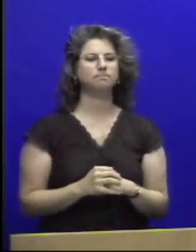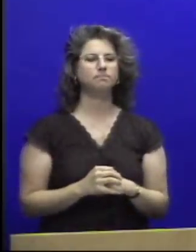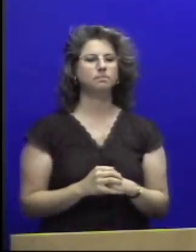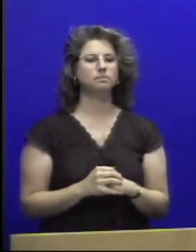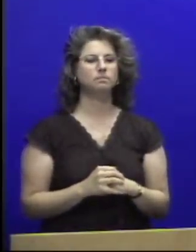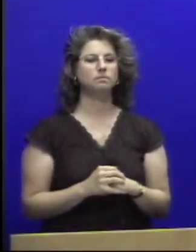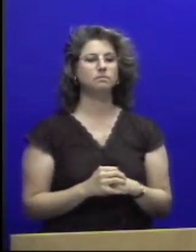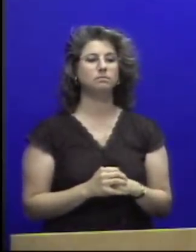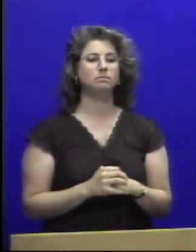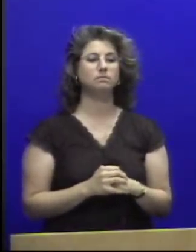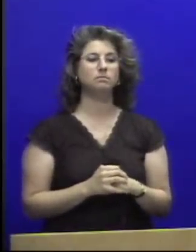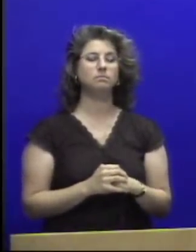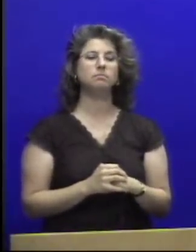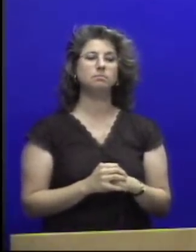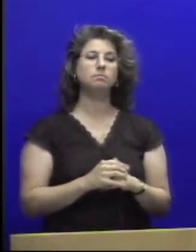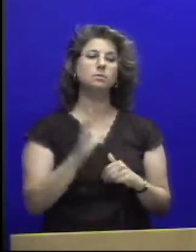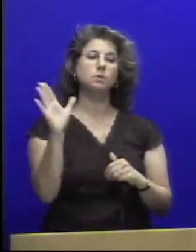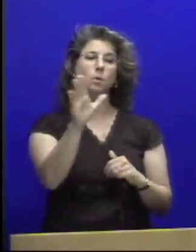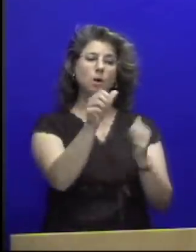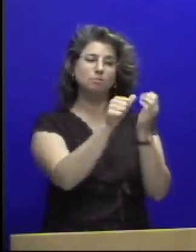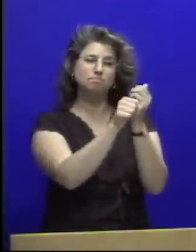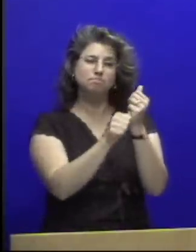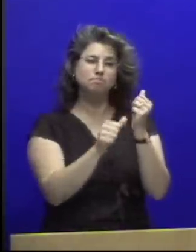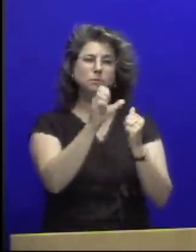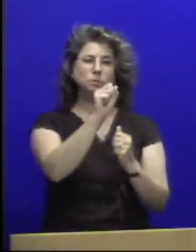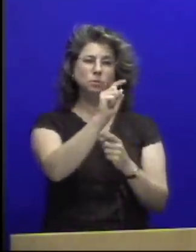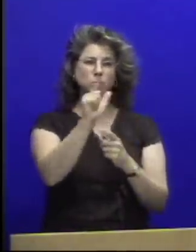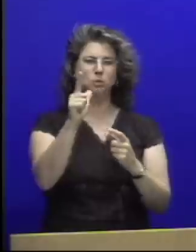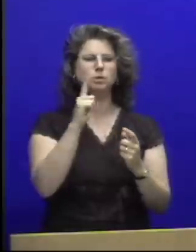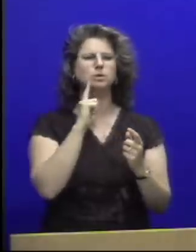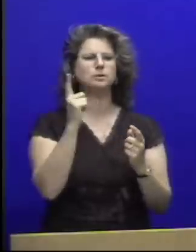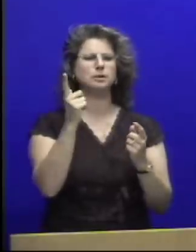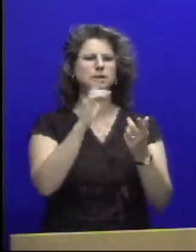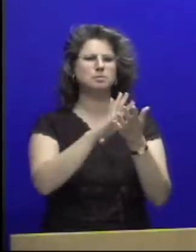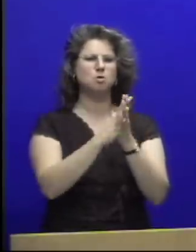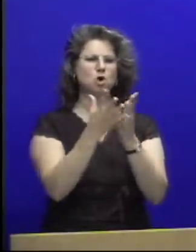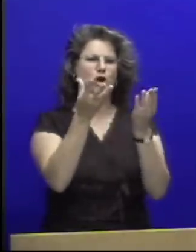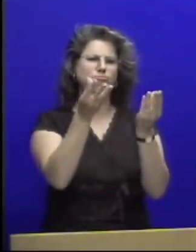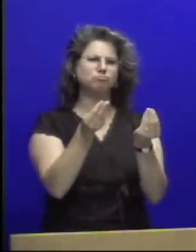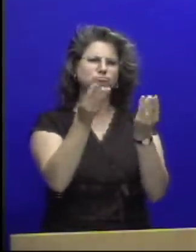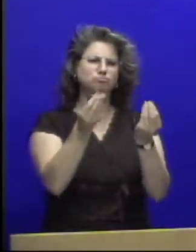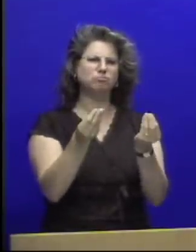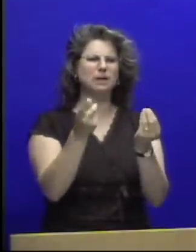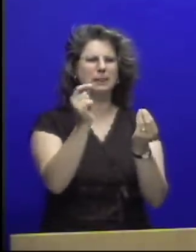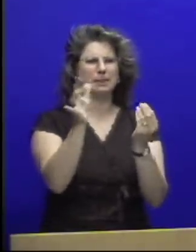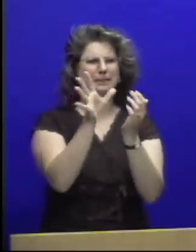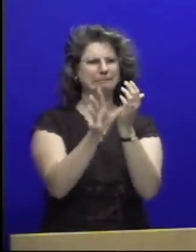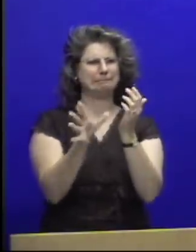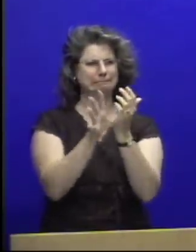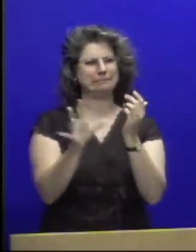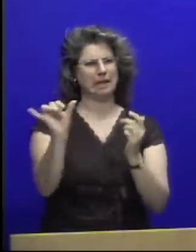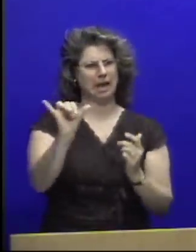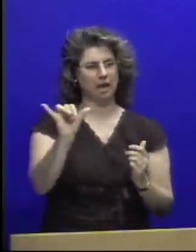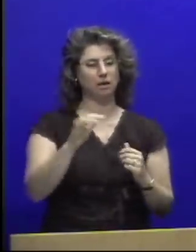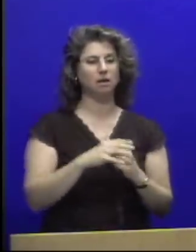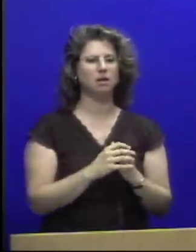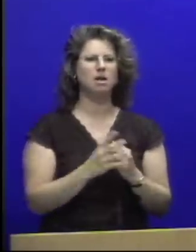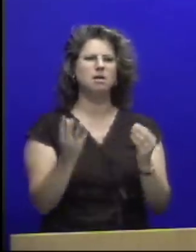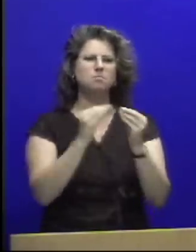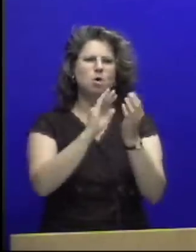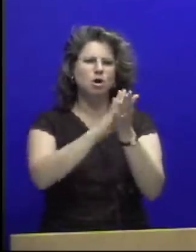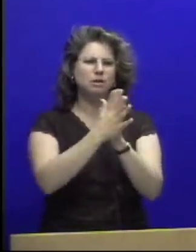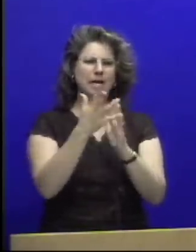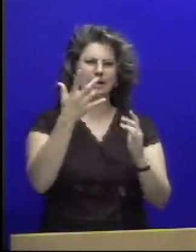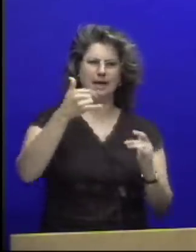And your stools will come out, they will turn to looser and more towards diarrhea, then they will get more yellow and